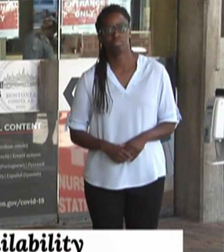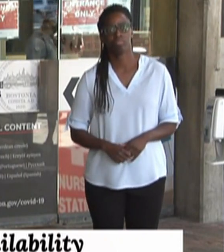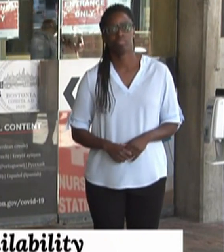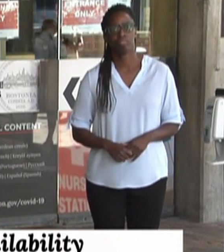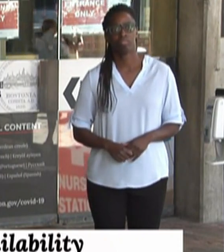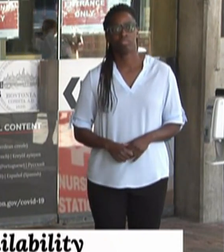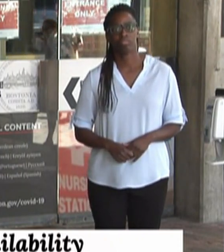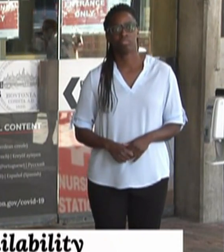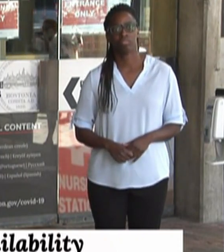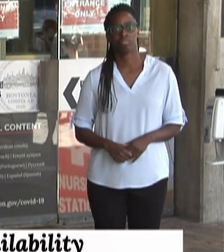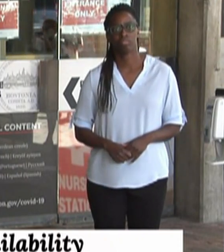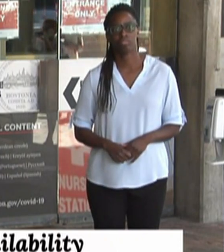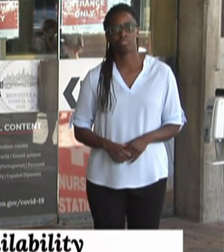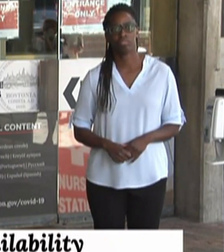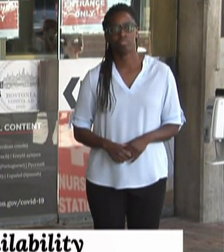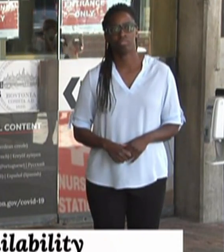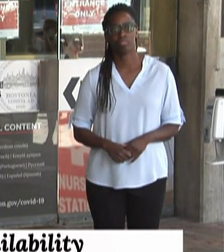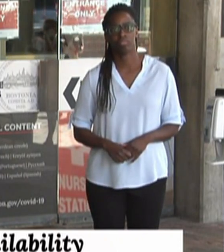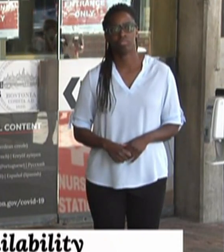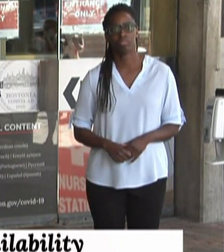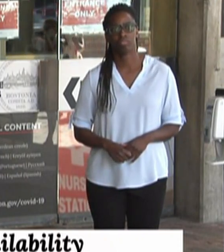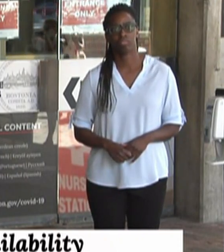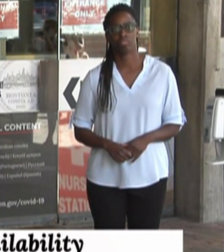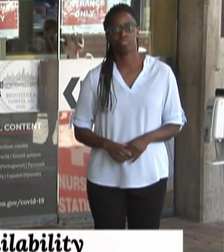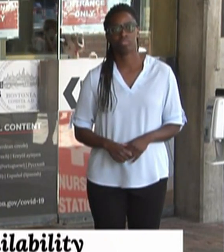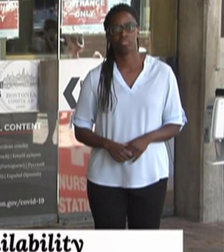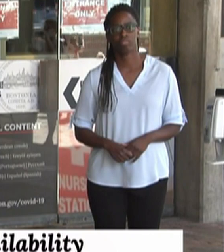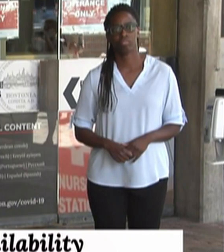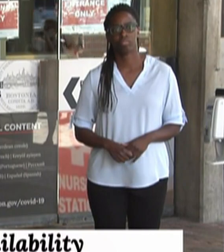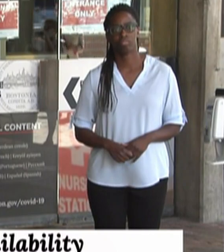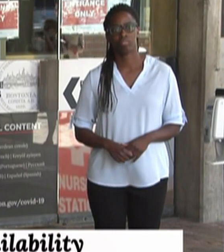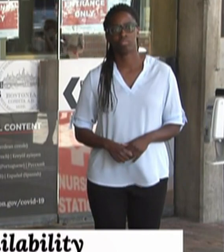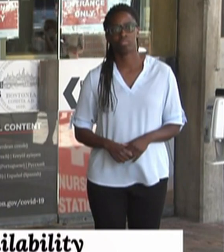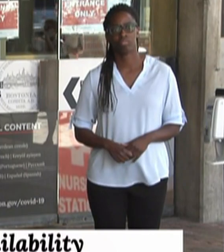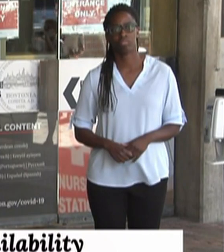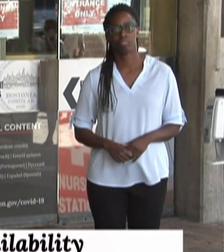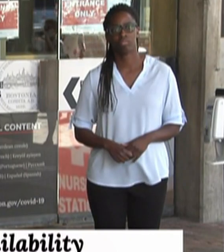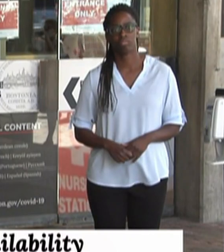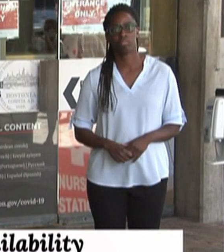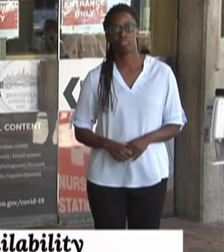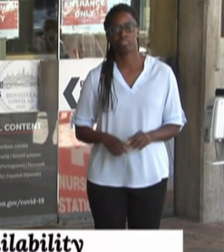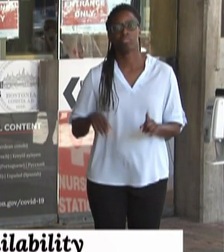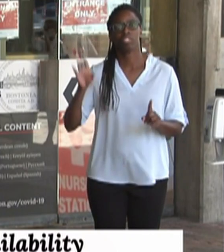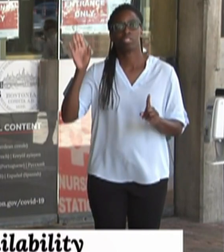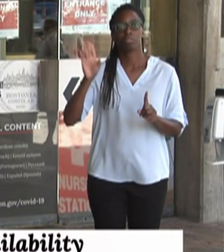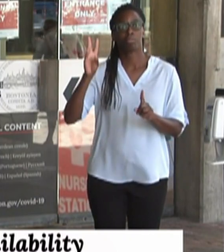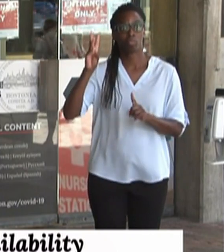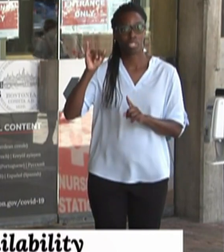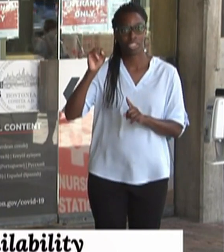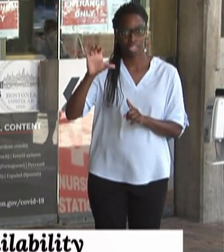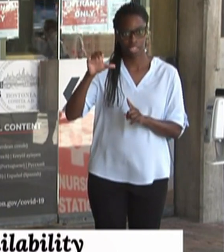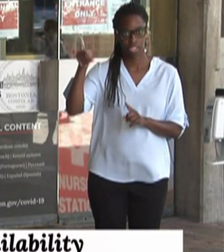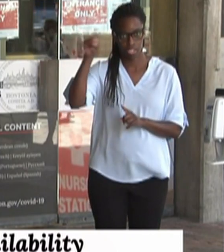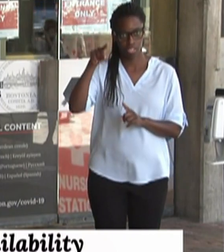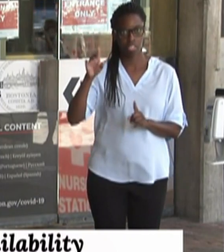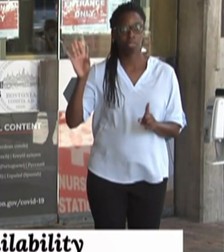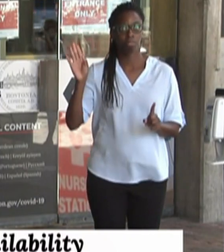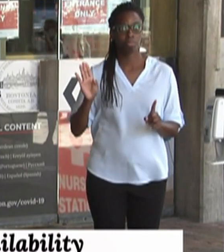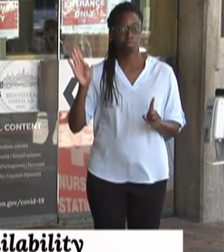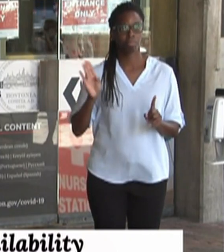in our country, we've had many acts of boycott, protest over the